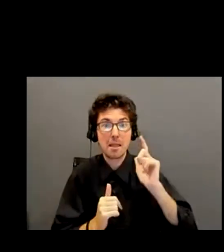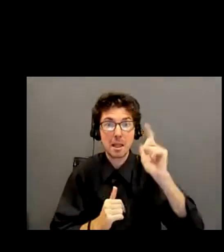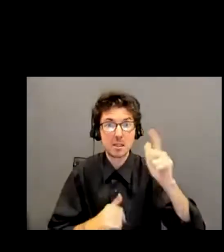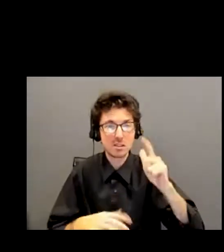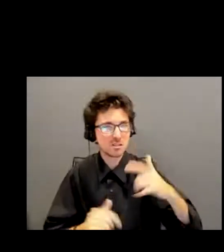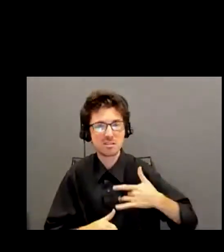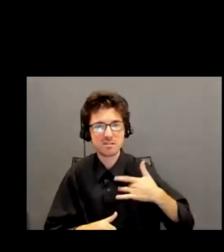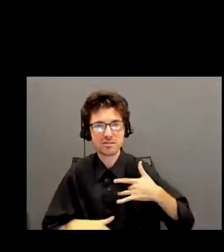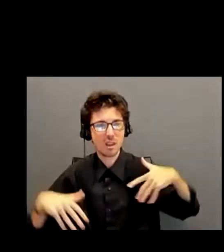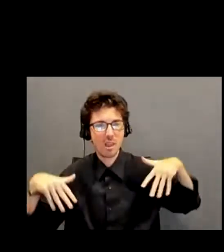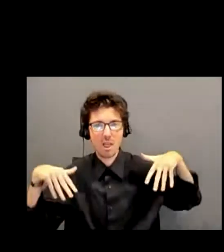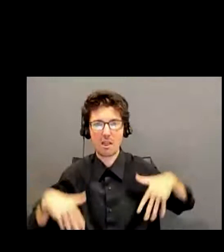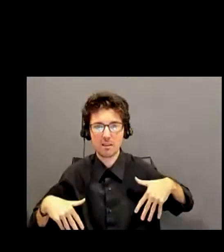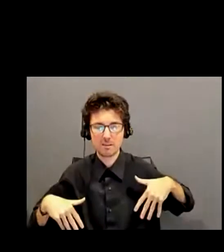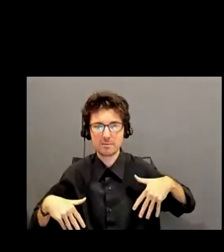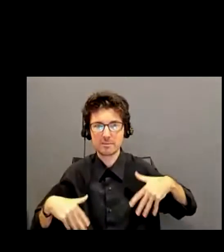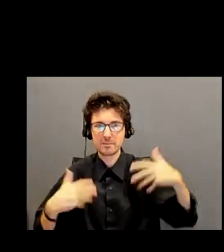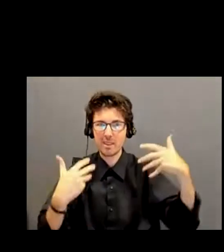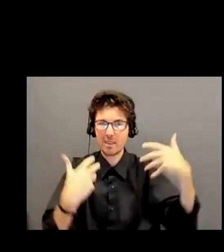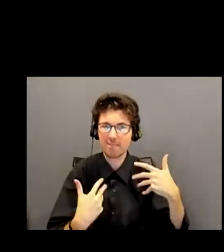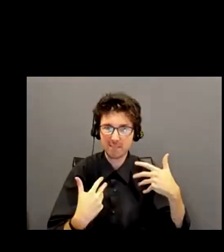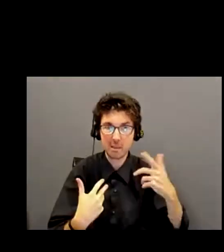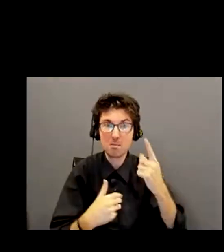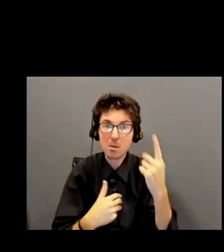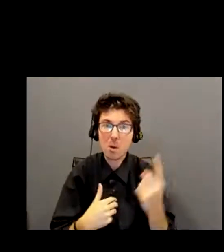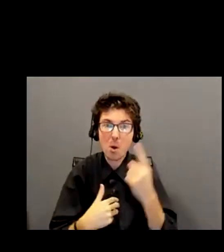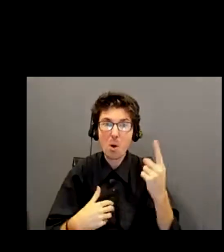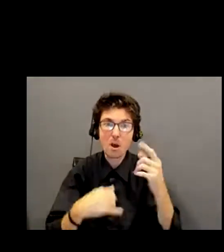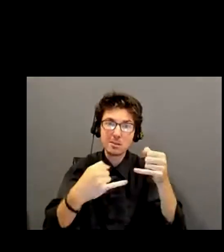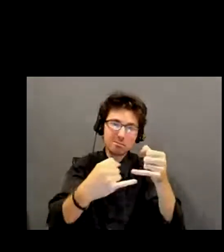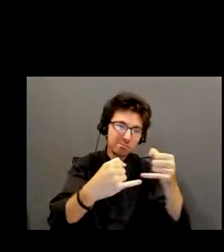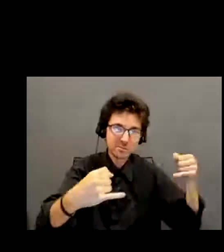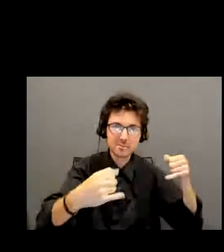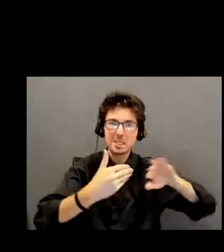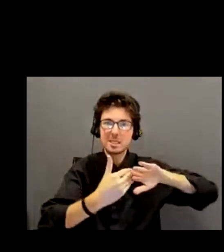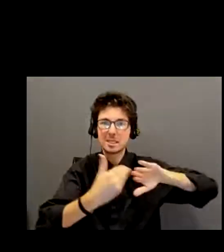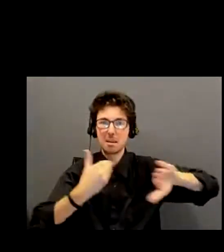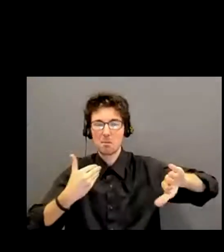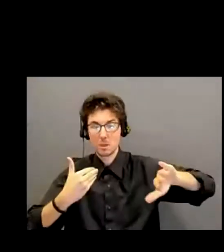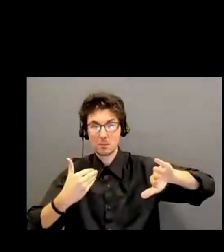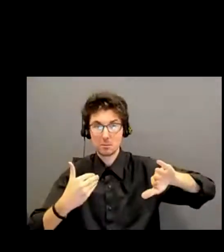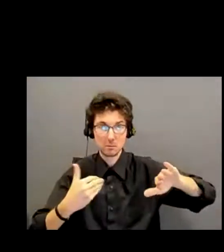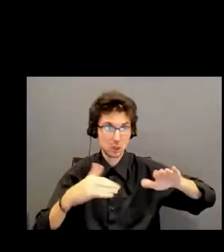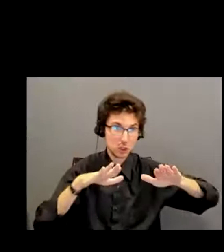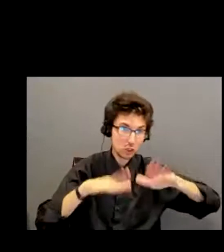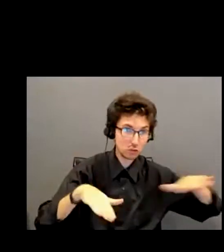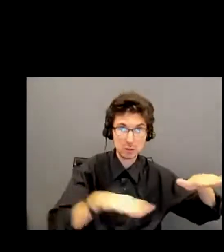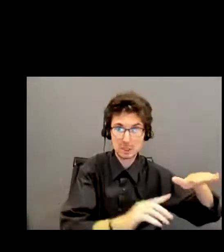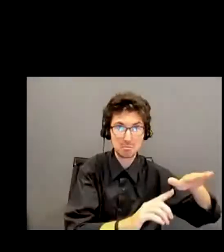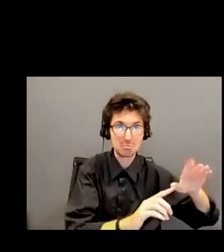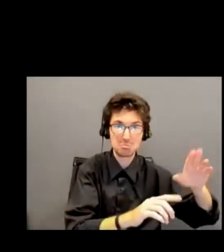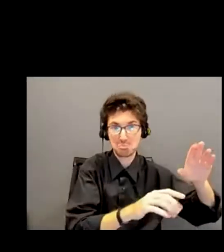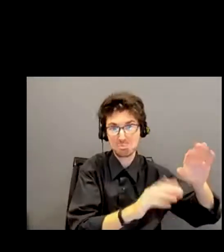as adults because they were always separated from children without disability and have only known